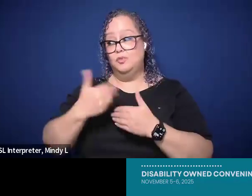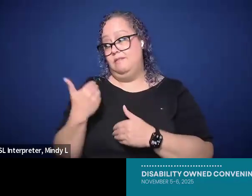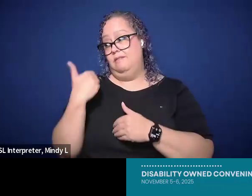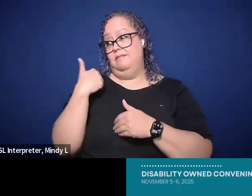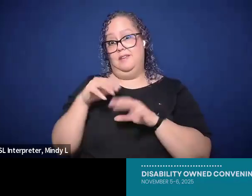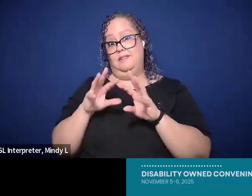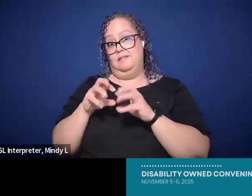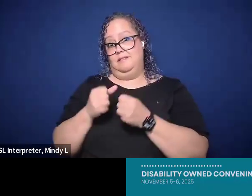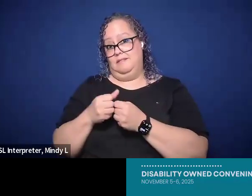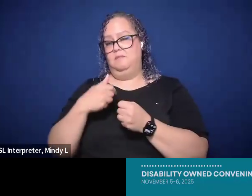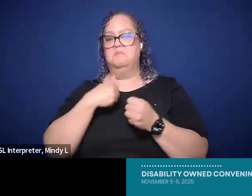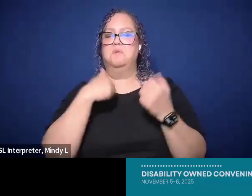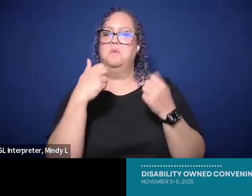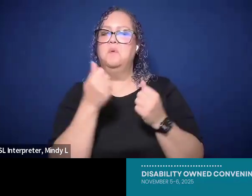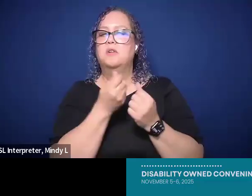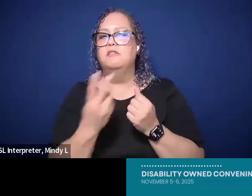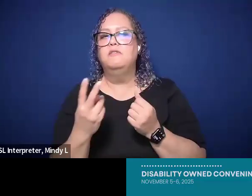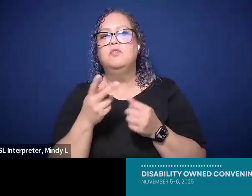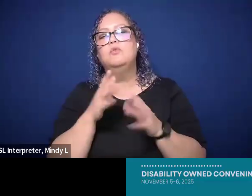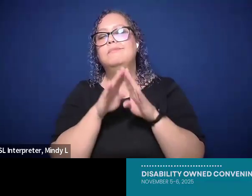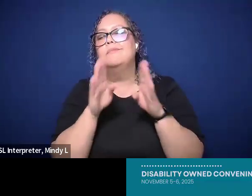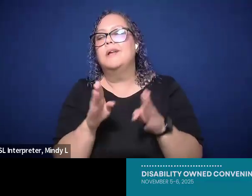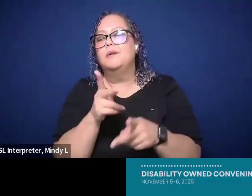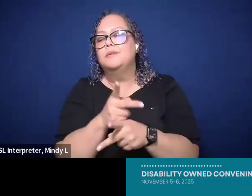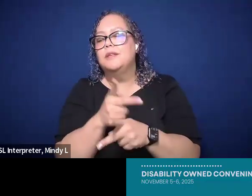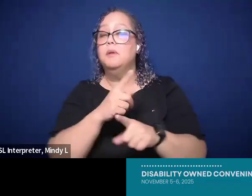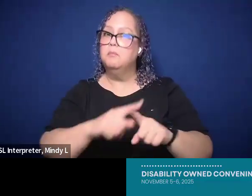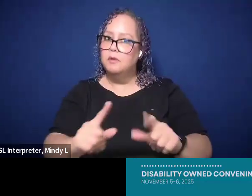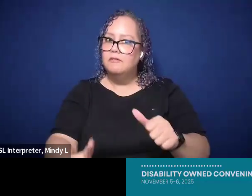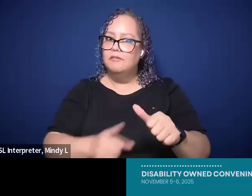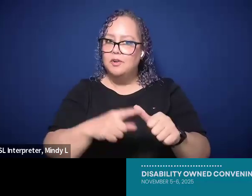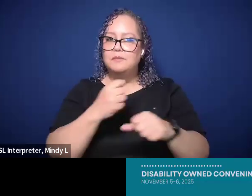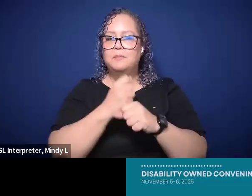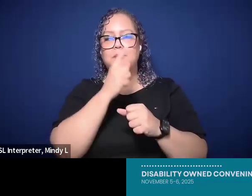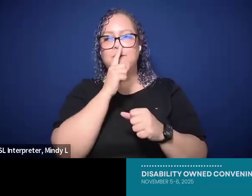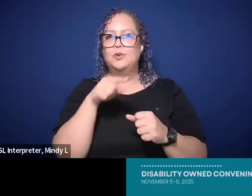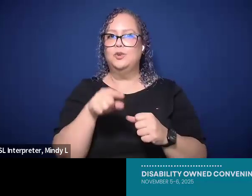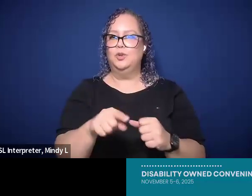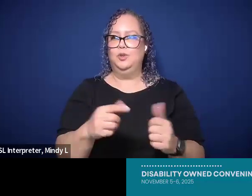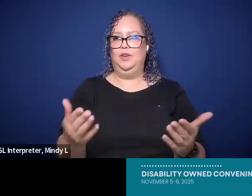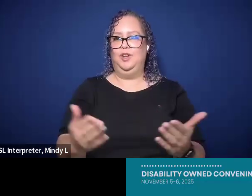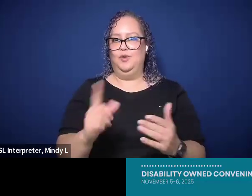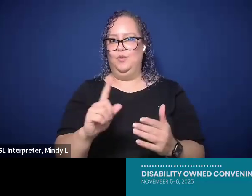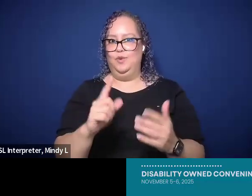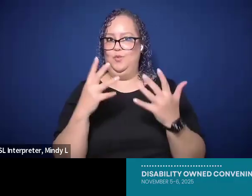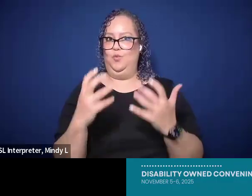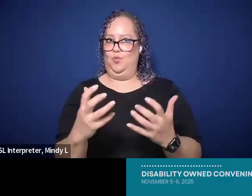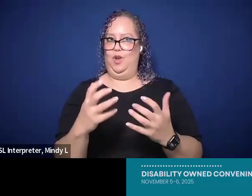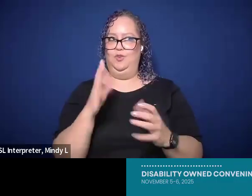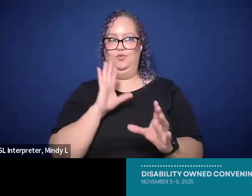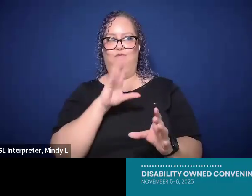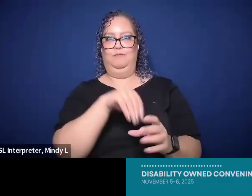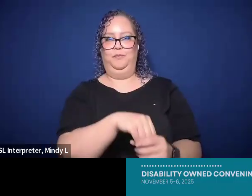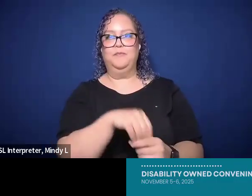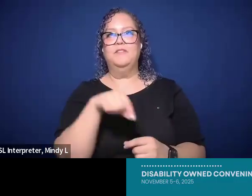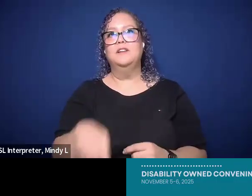a quick housekeeping. But before that, I want to make sure you're where you want to be. This is 3 resources, Disability Edition,